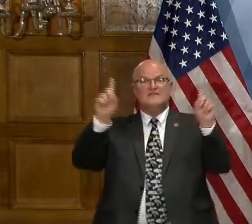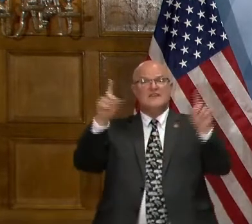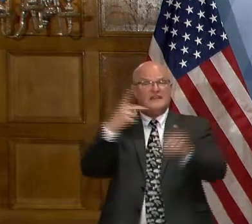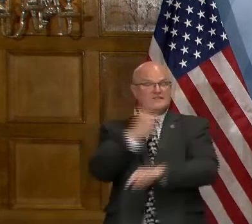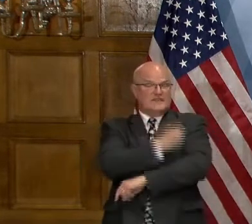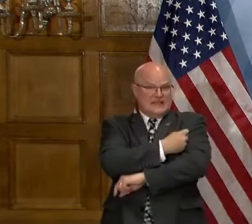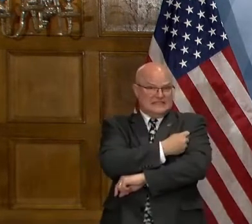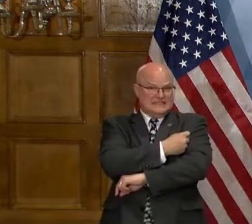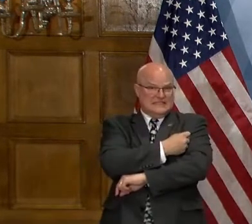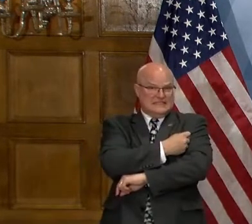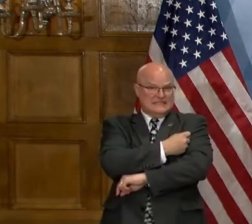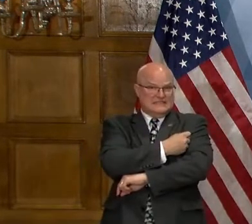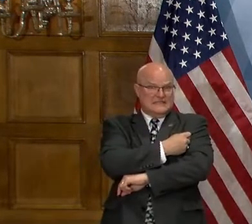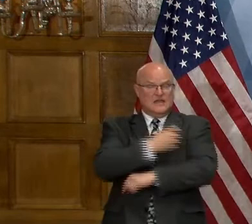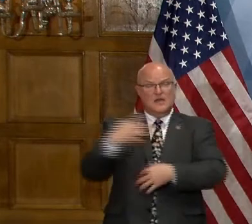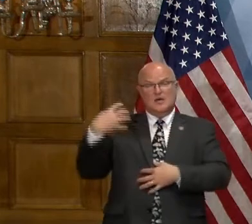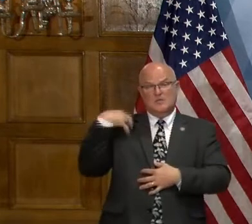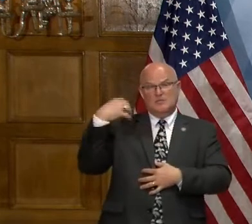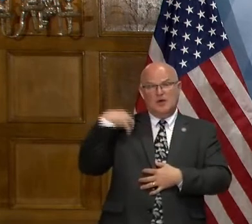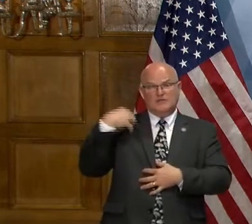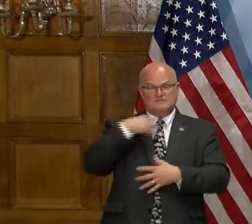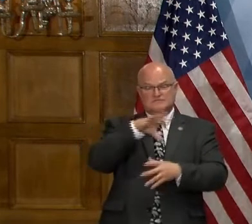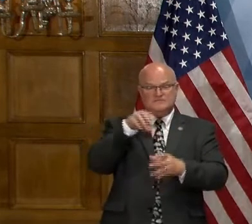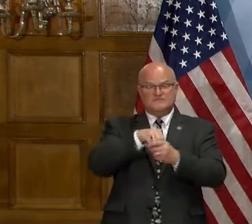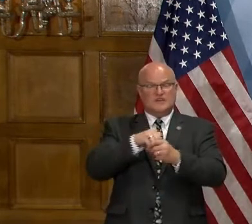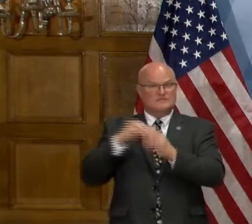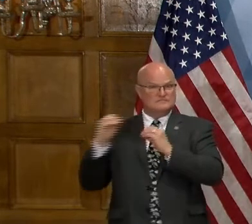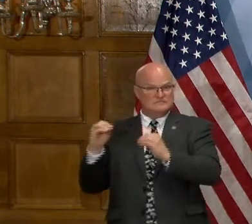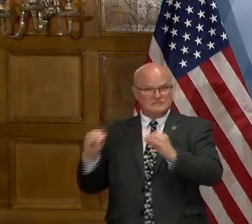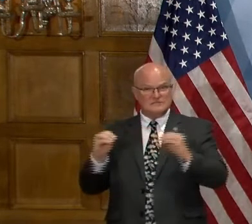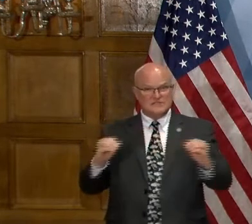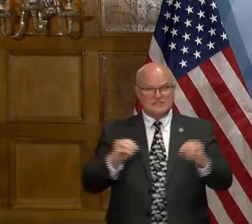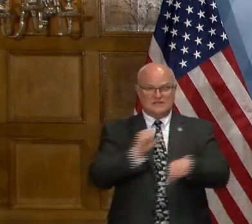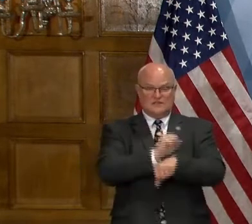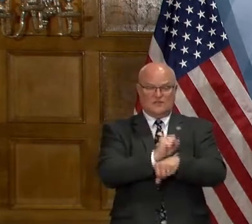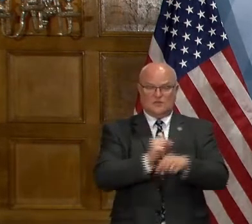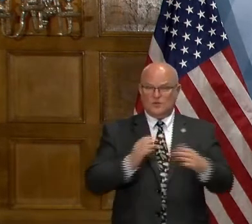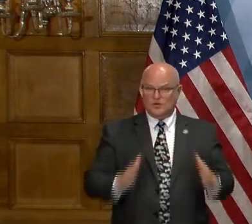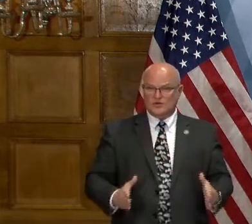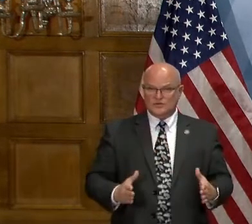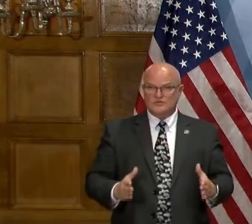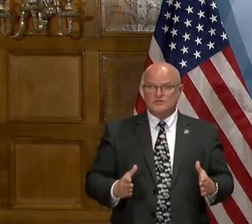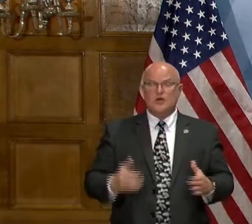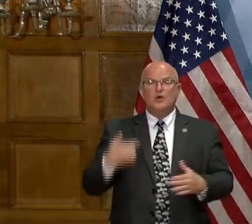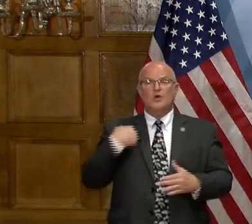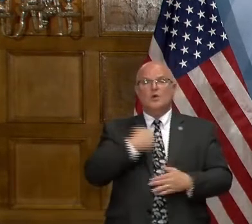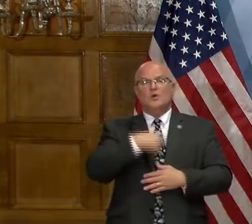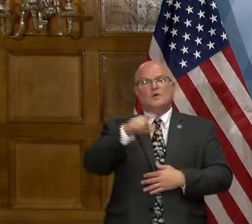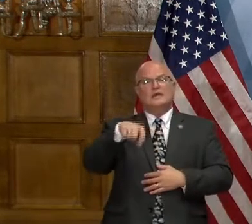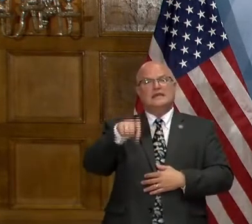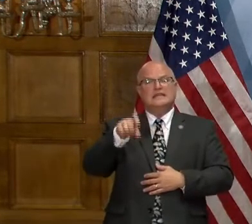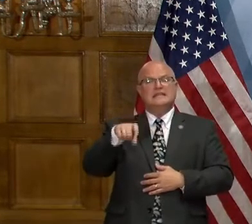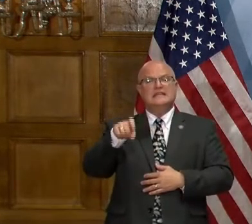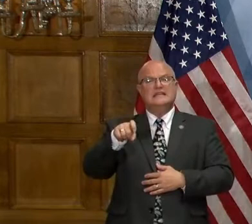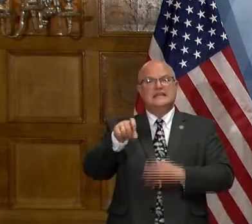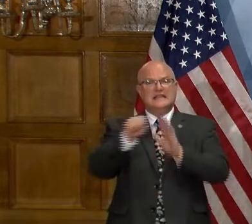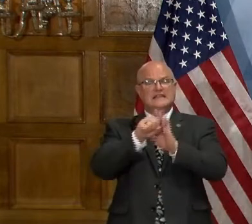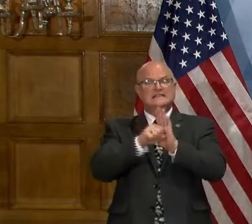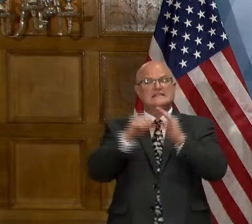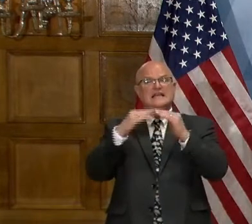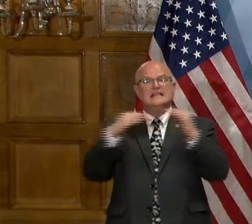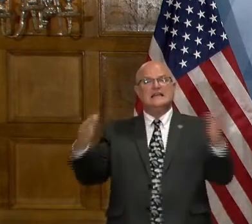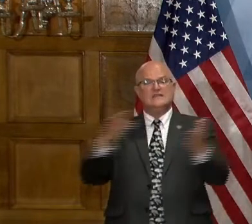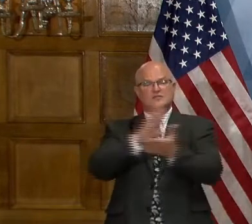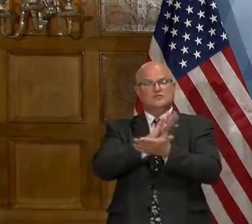vaccine. Employers need to be engaged in education of their workforce. We need to, at the state level, at